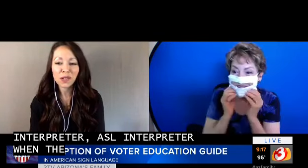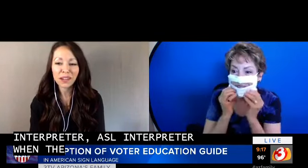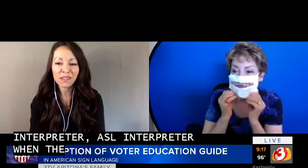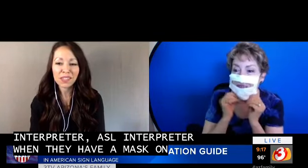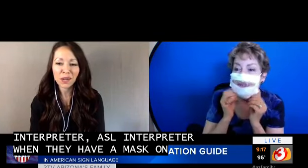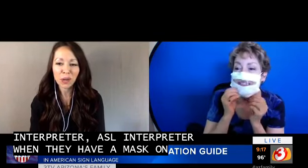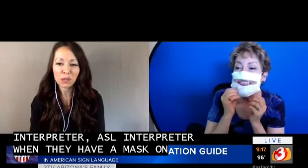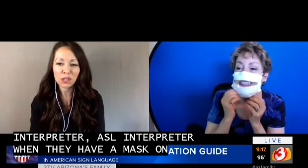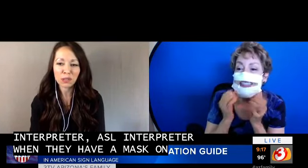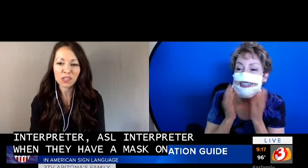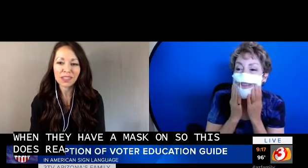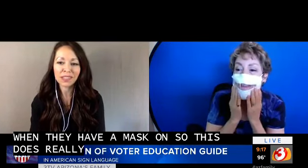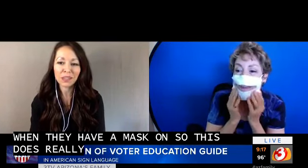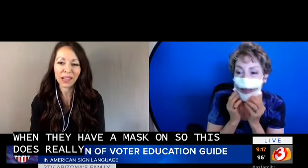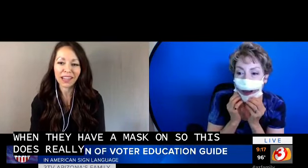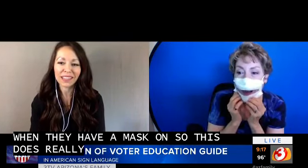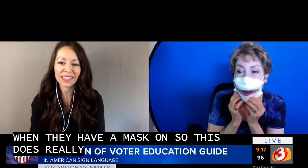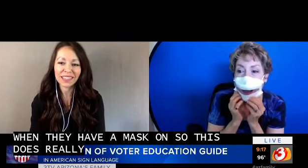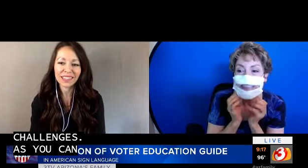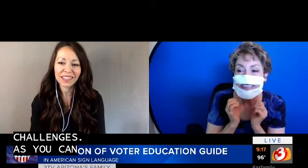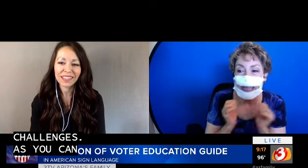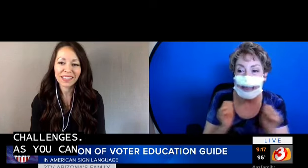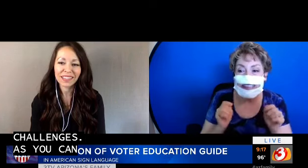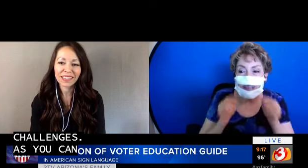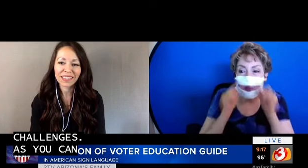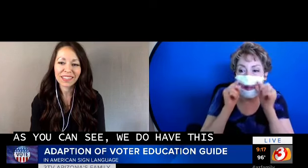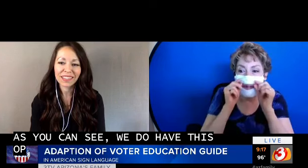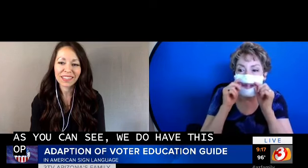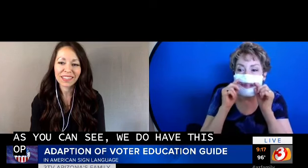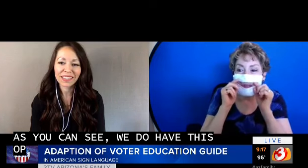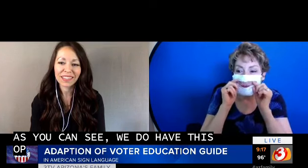see, we do have this option, which is a clear mask.